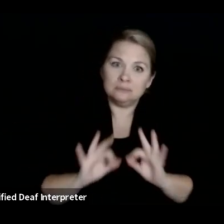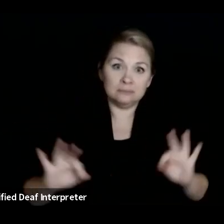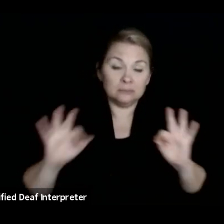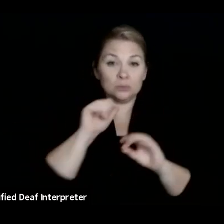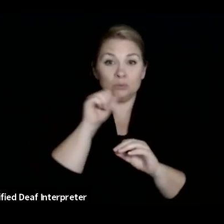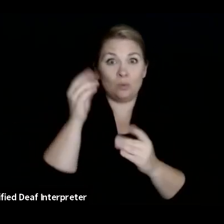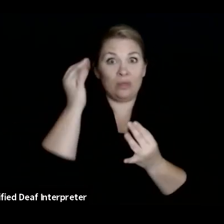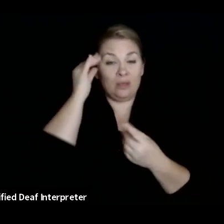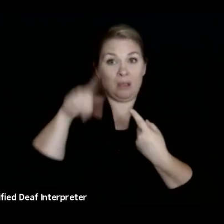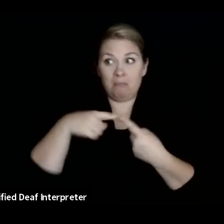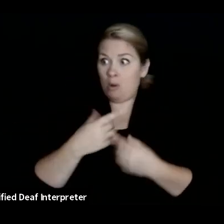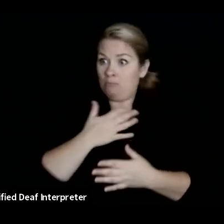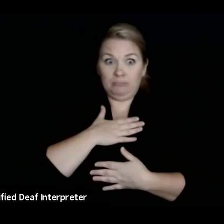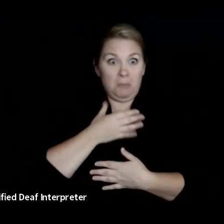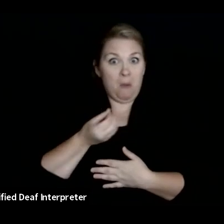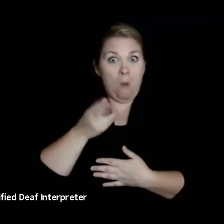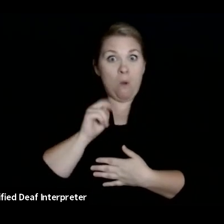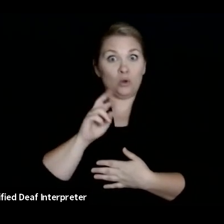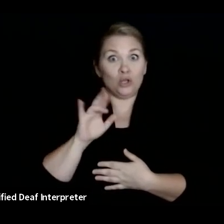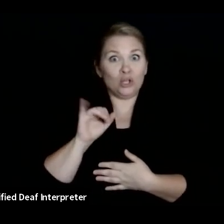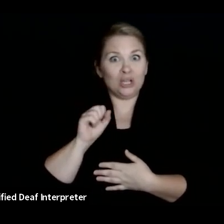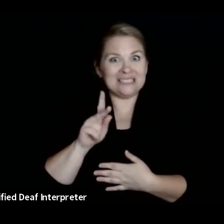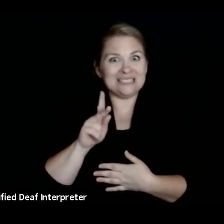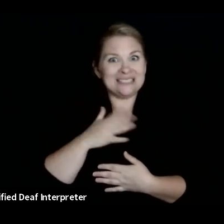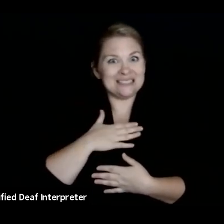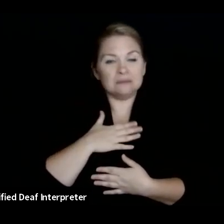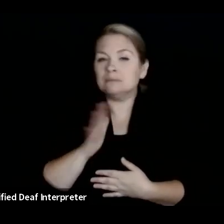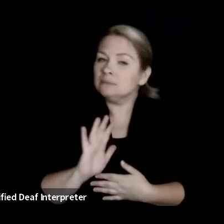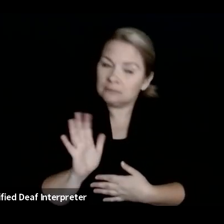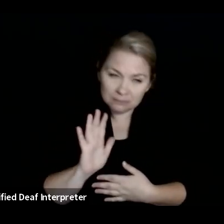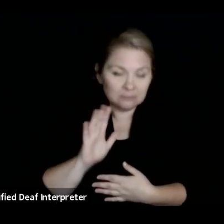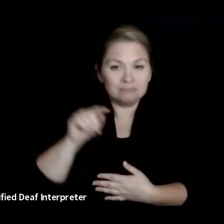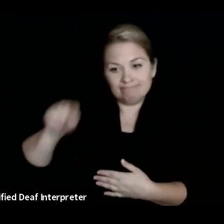the impact that you'll have on others if you get sick.